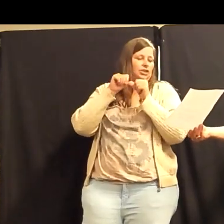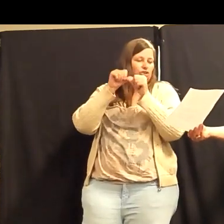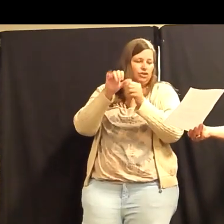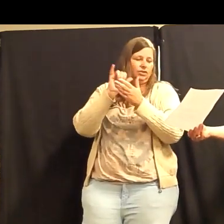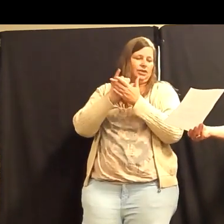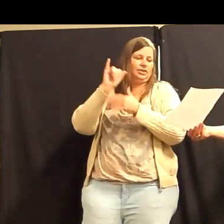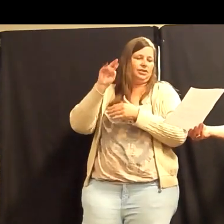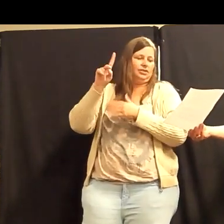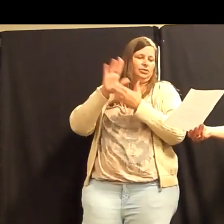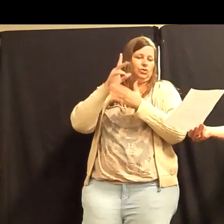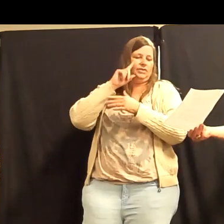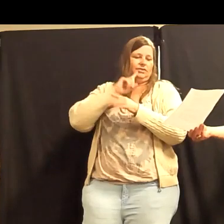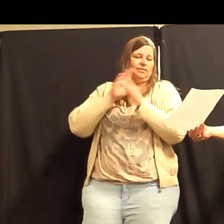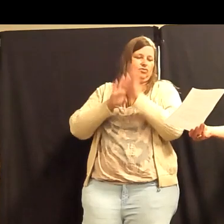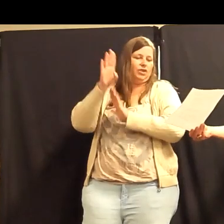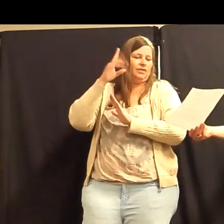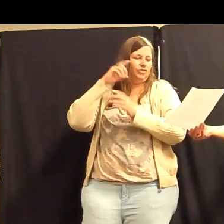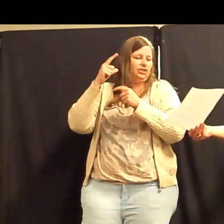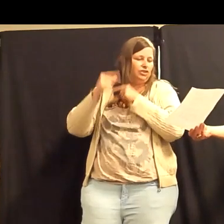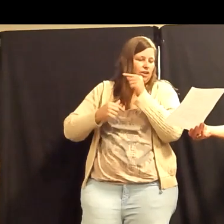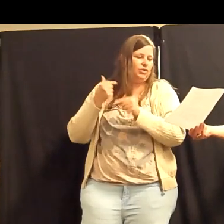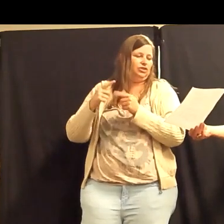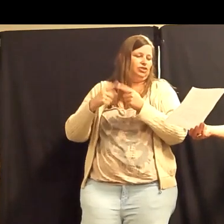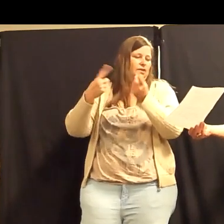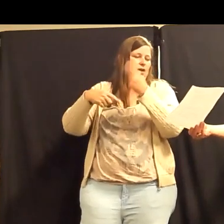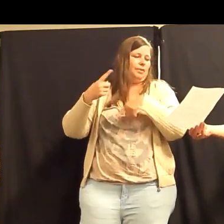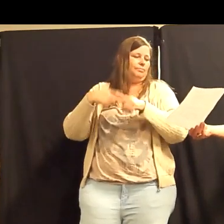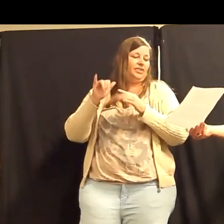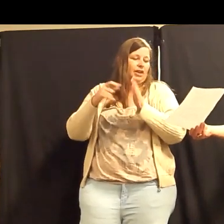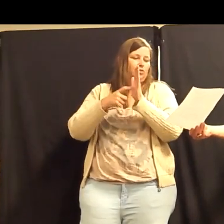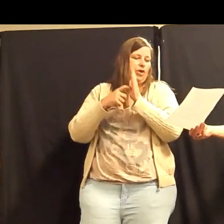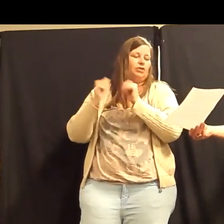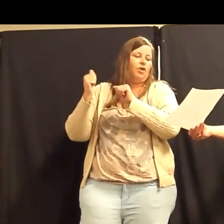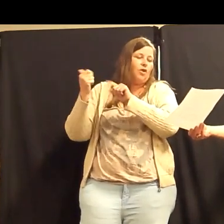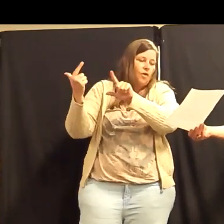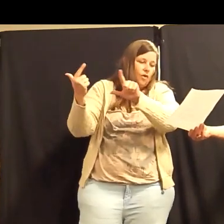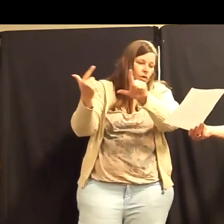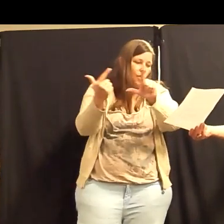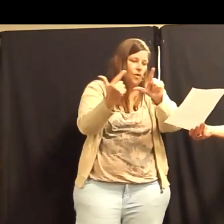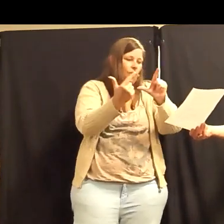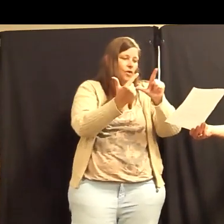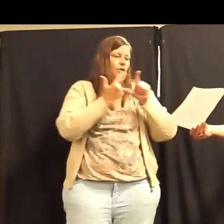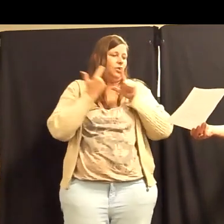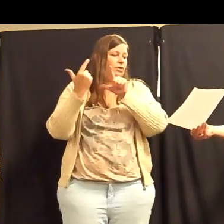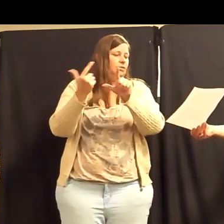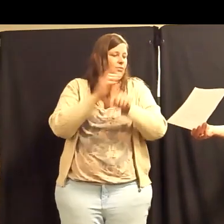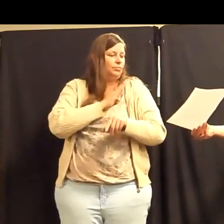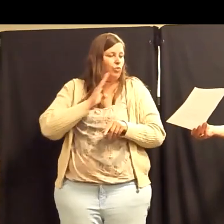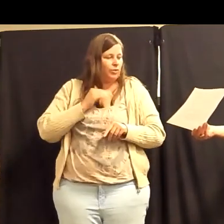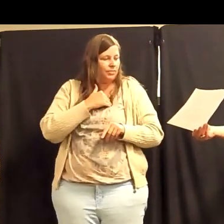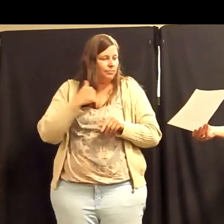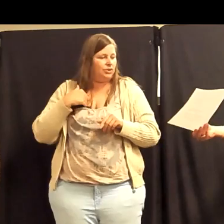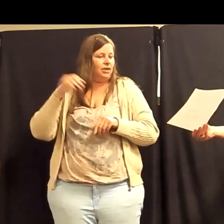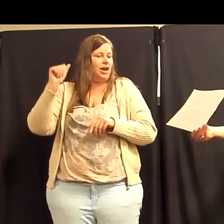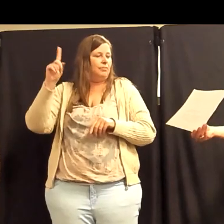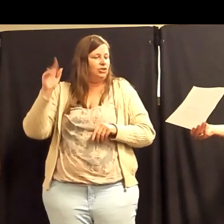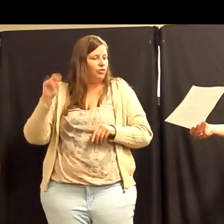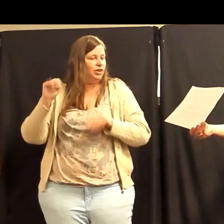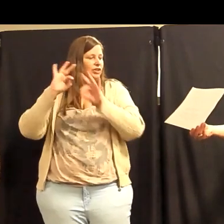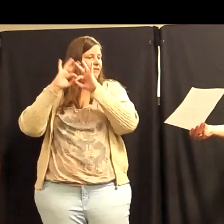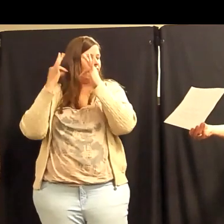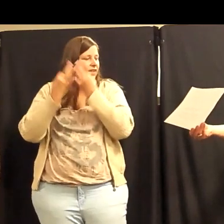We all share the same goal to make sure that ISD thrives. And that requires all